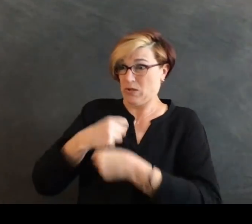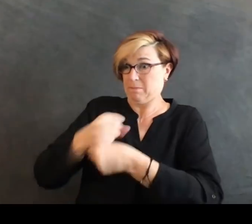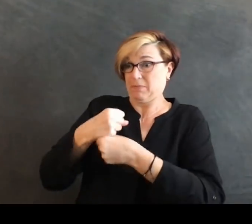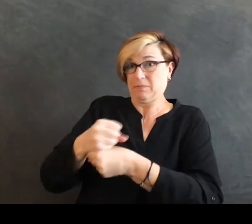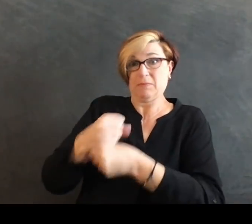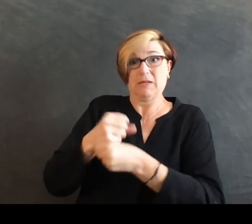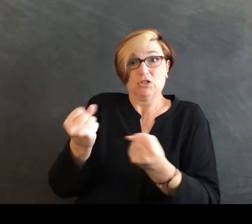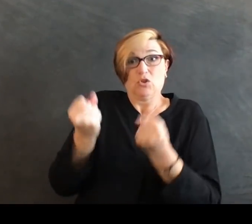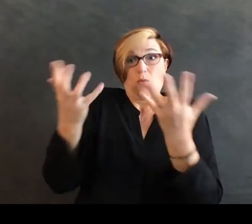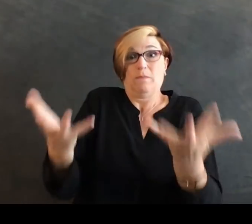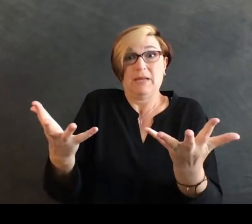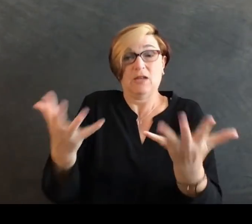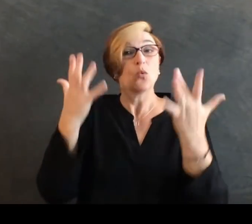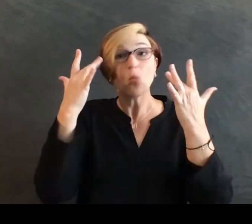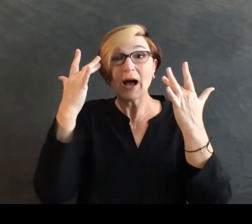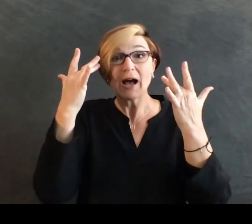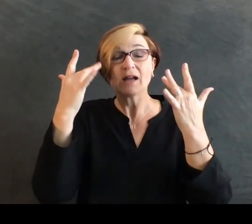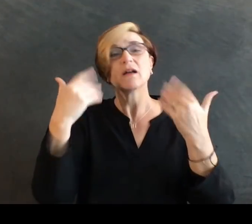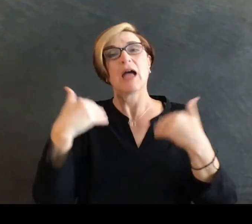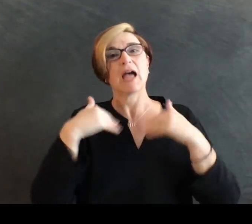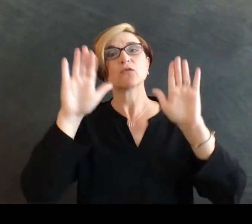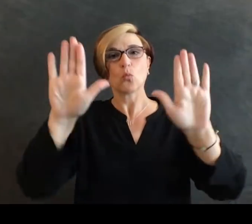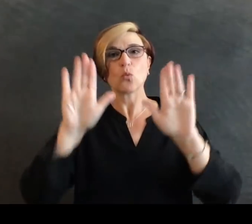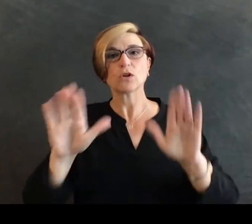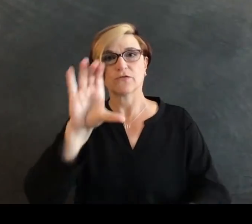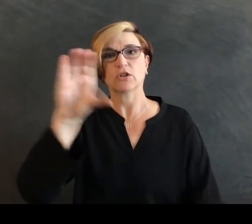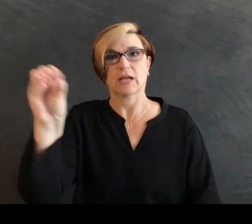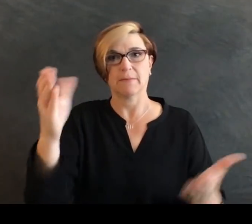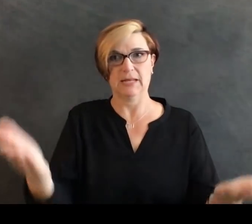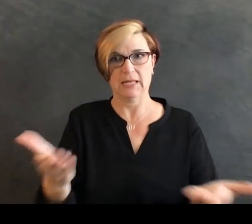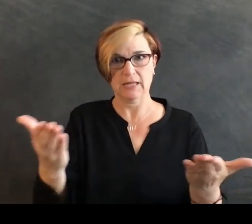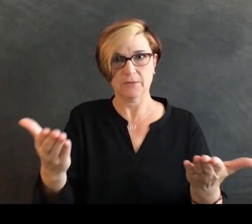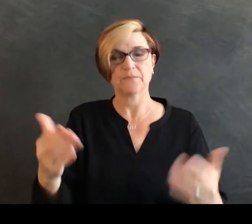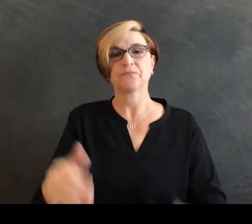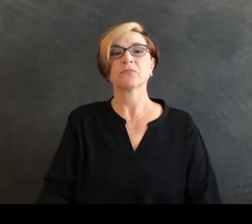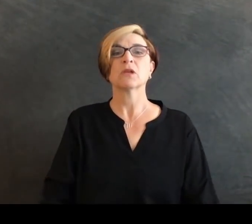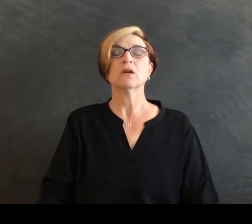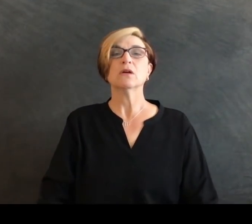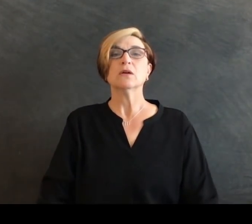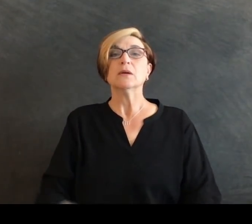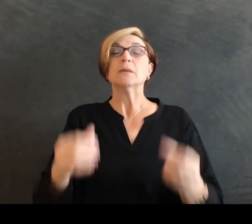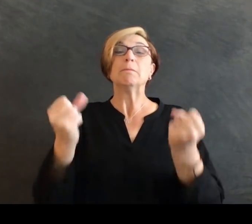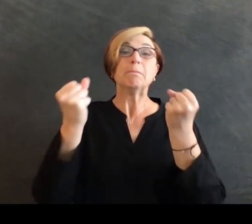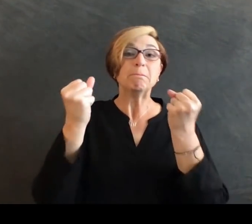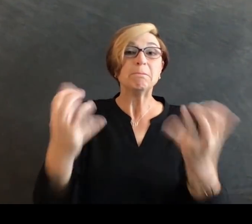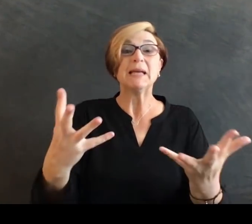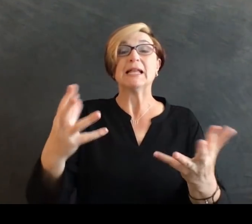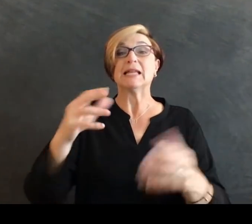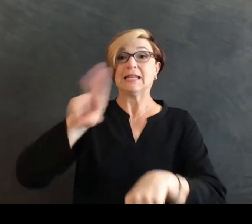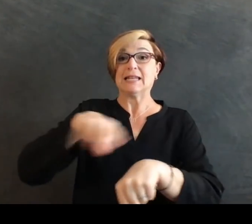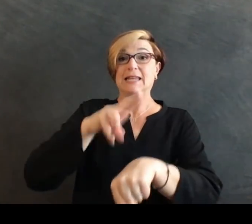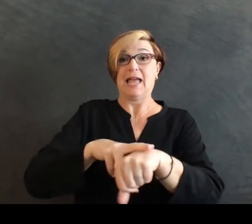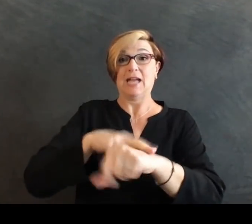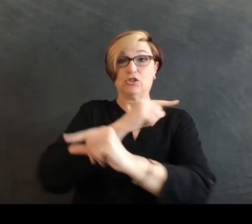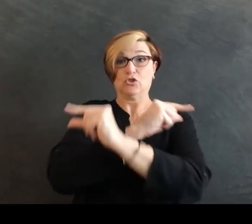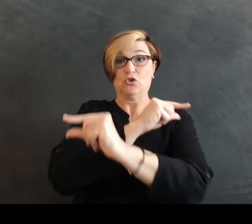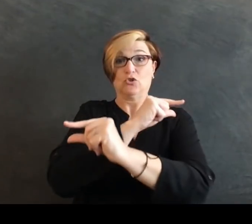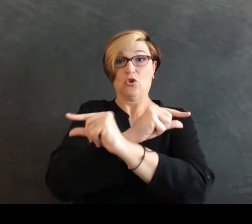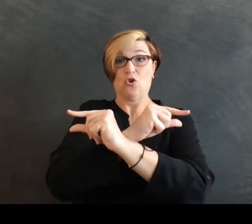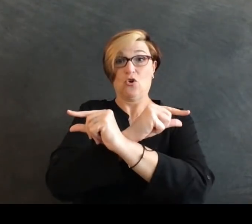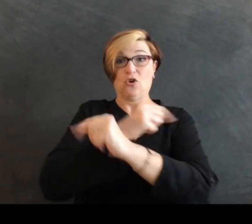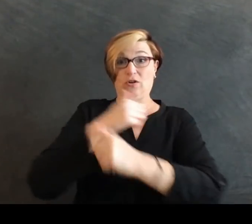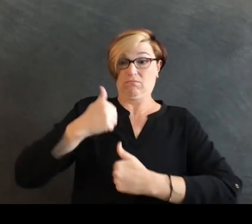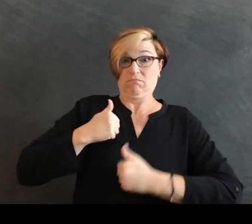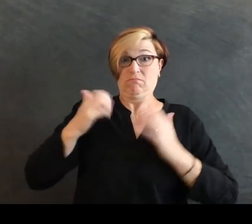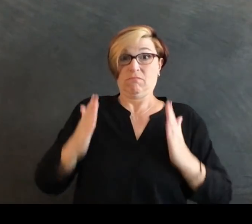companies. More than 14,000 National Guard members have been activated and can help supplement state and local efforts